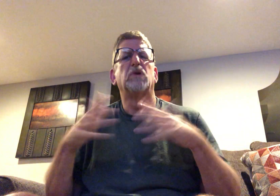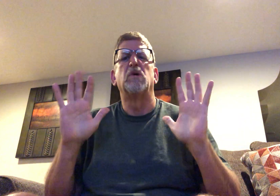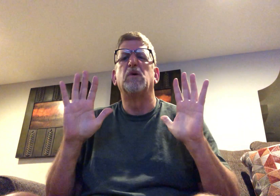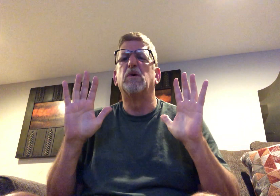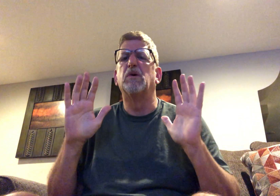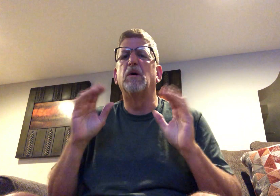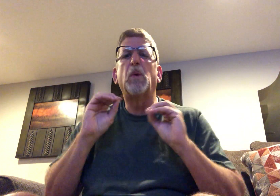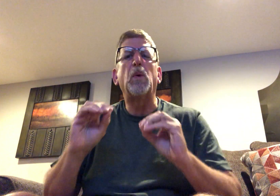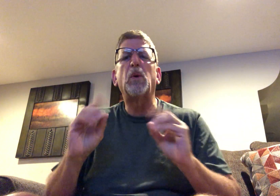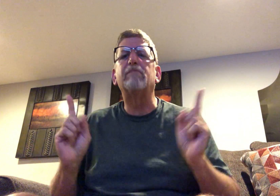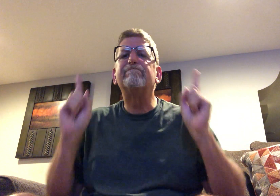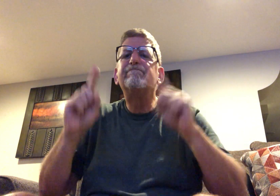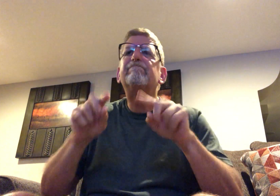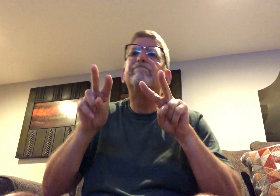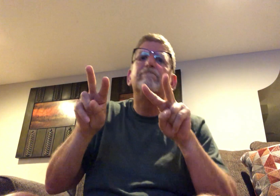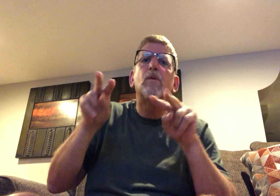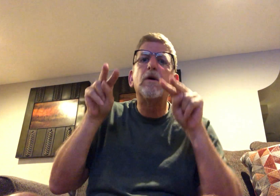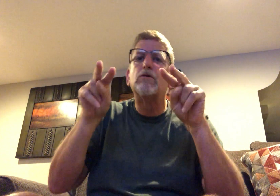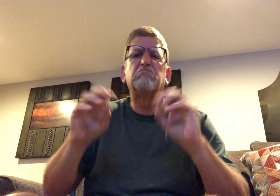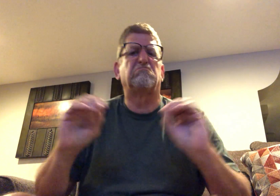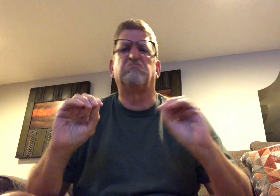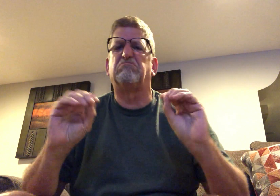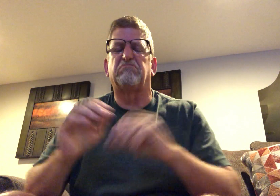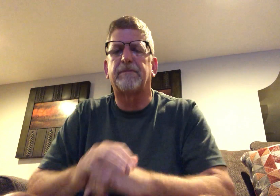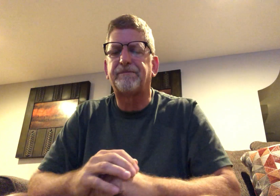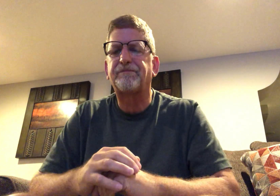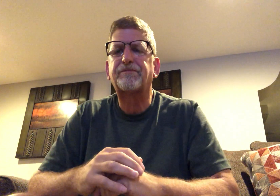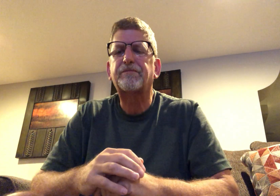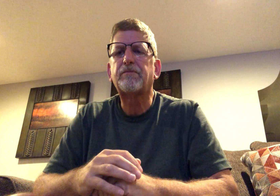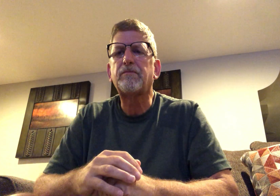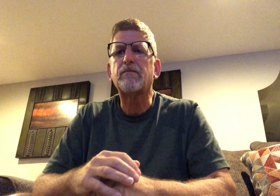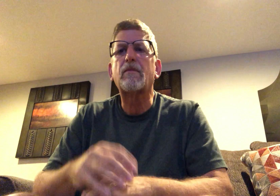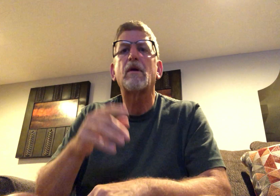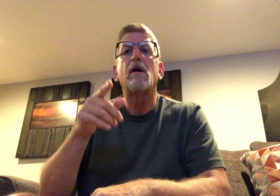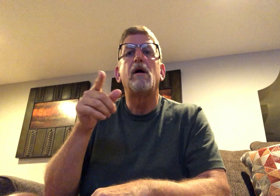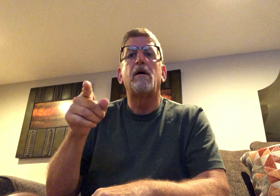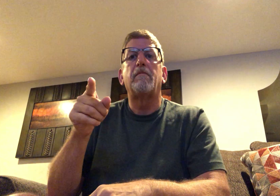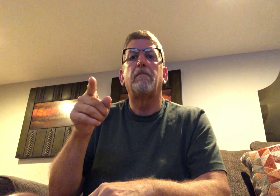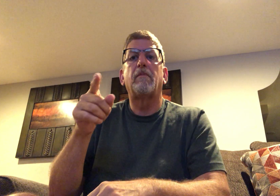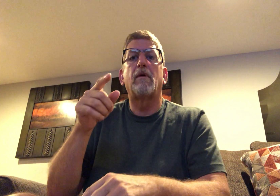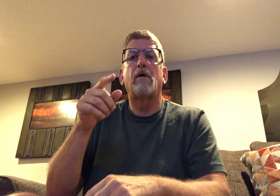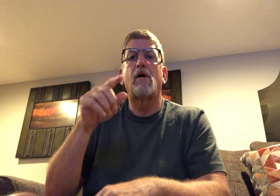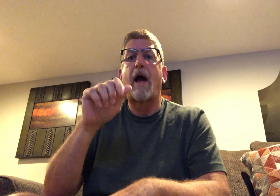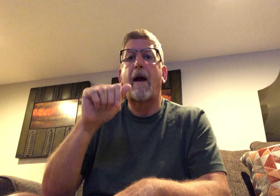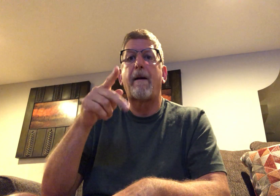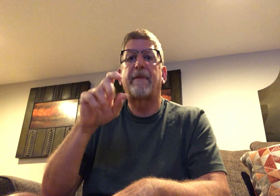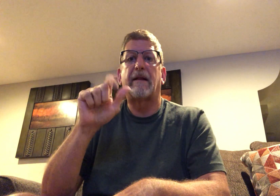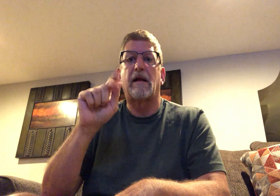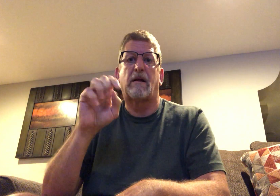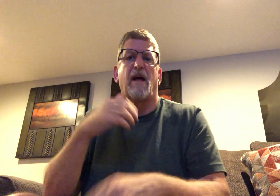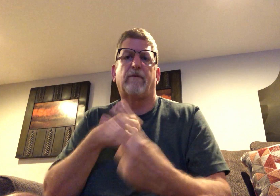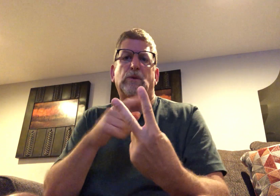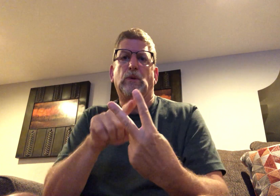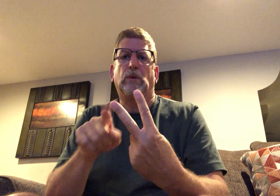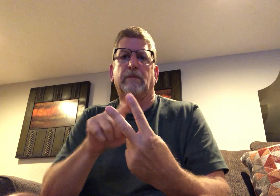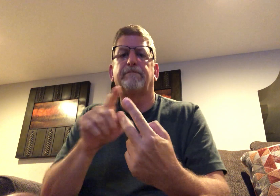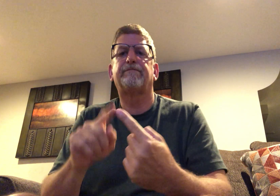stuff about that. December 16th, 2018, there is a finding by a court in the Ukraine that a man